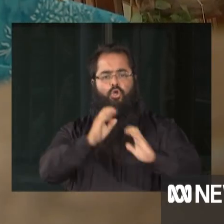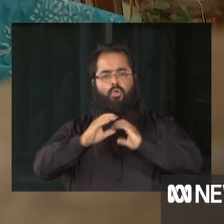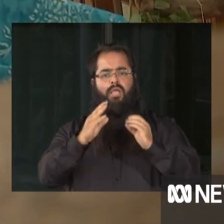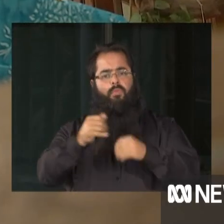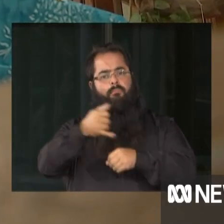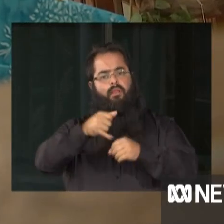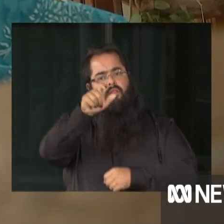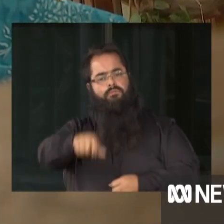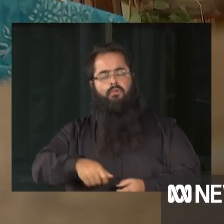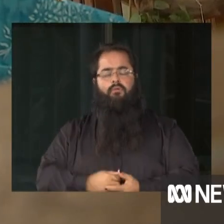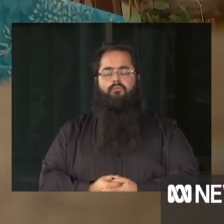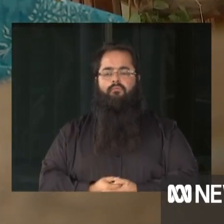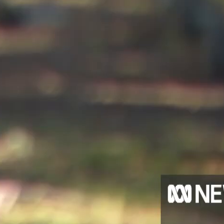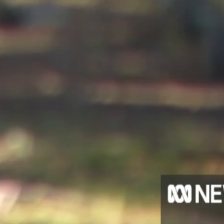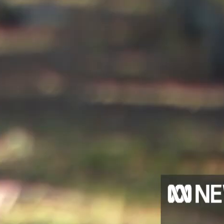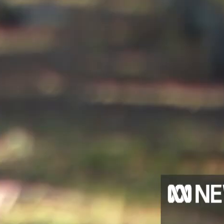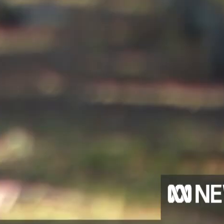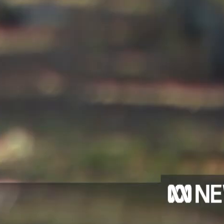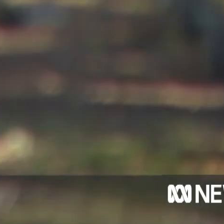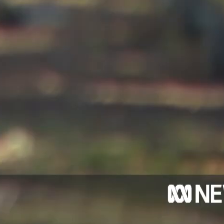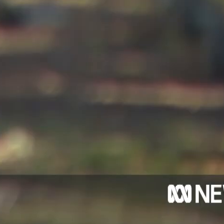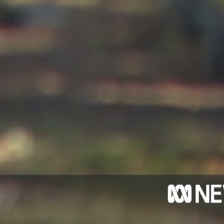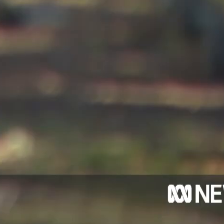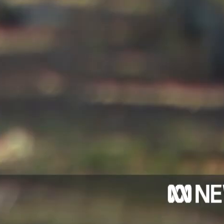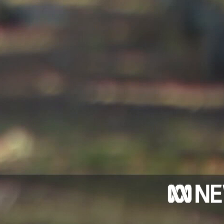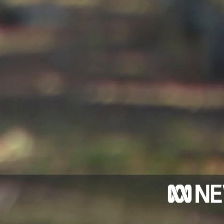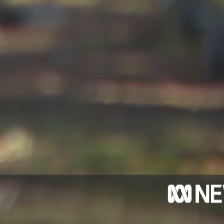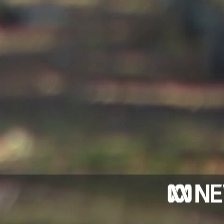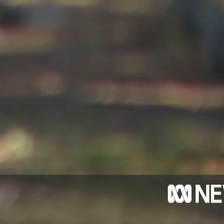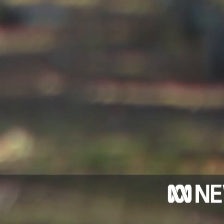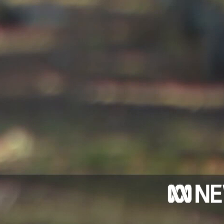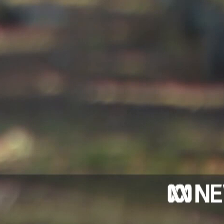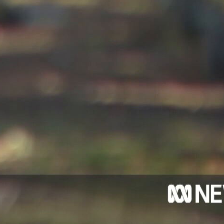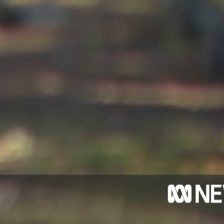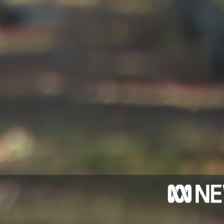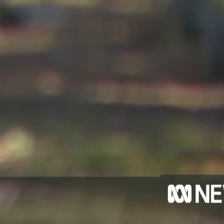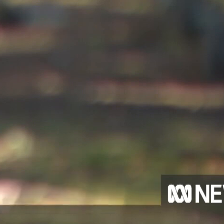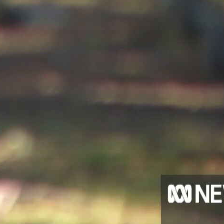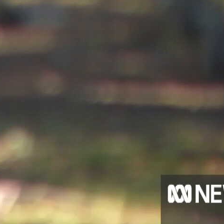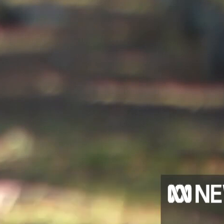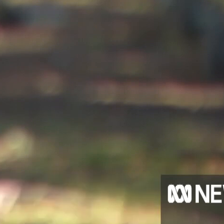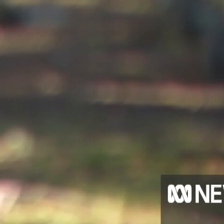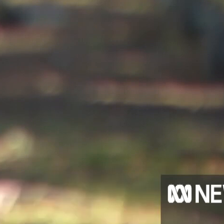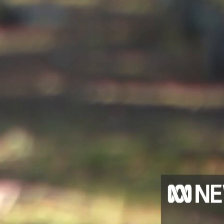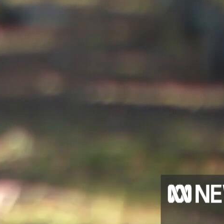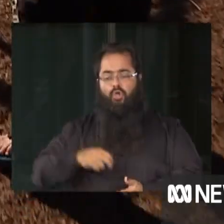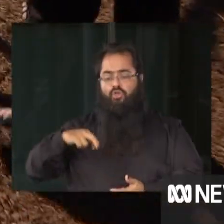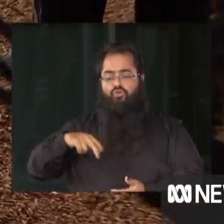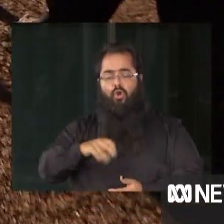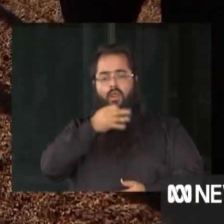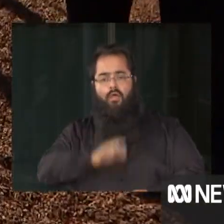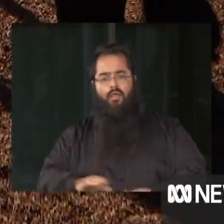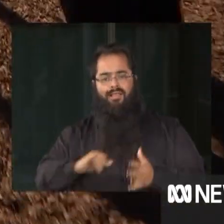to communicate with medics. Everybody assumes that you write it in English and they'll understand, and they can read it, but they can't comprehend